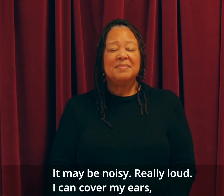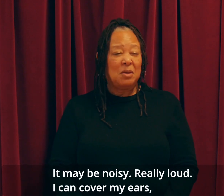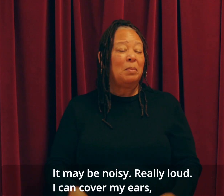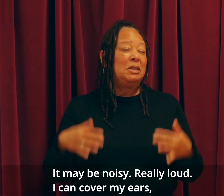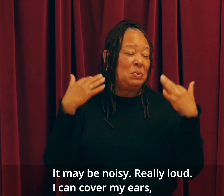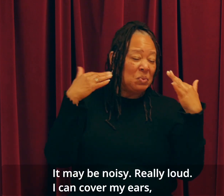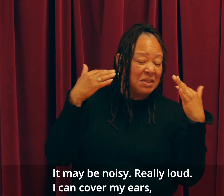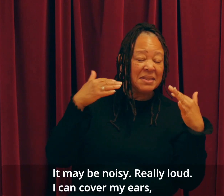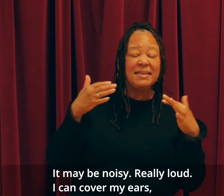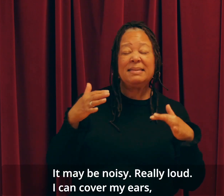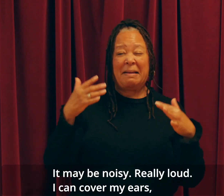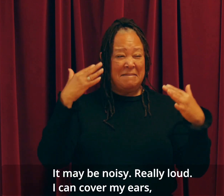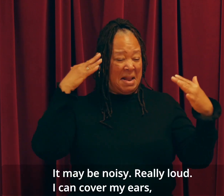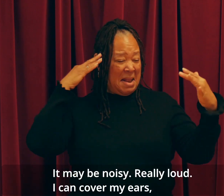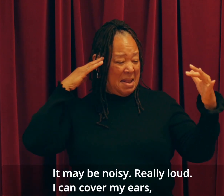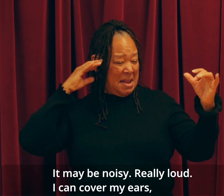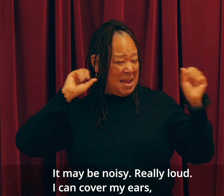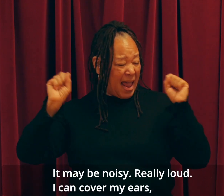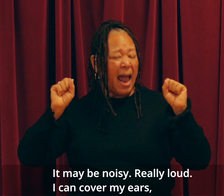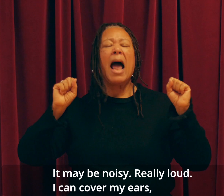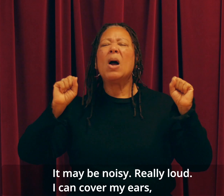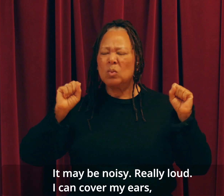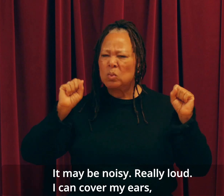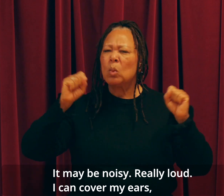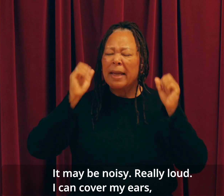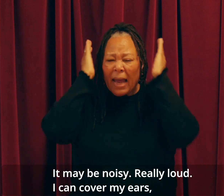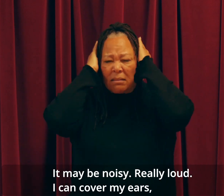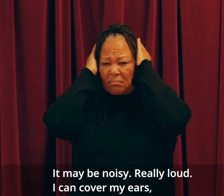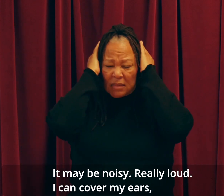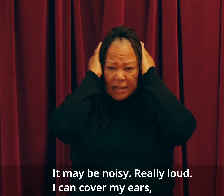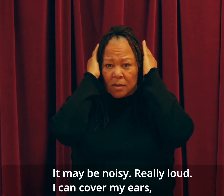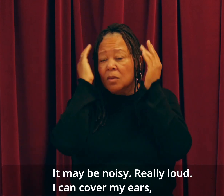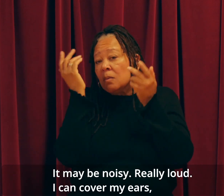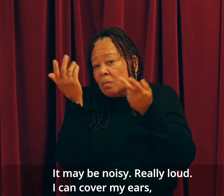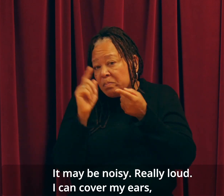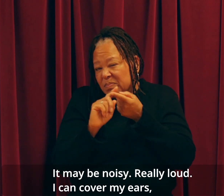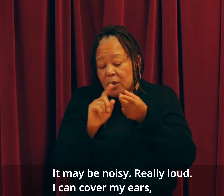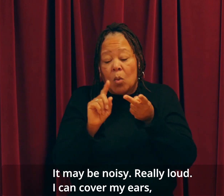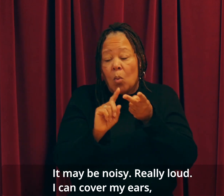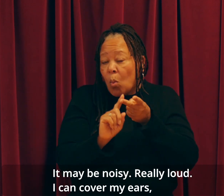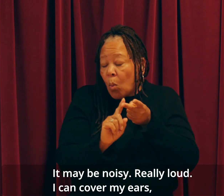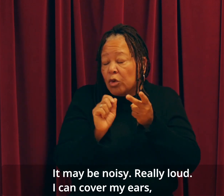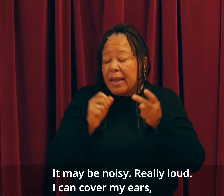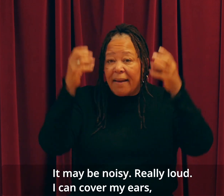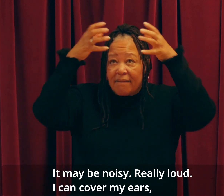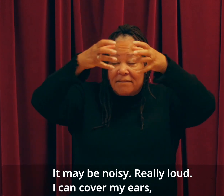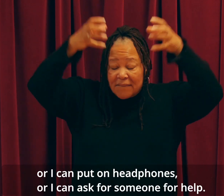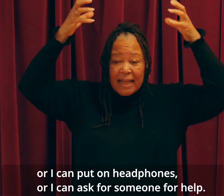It may be noisy, really loud. I can cover my ears, or I